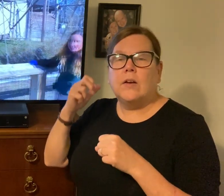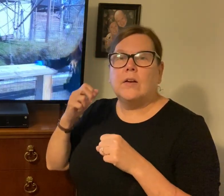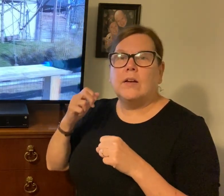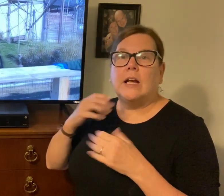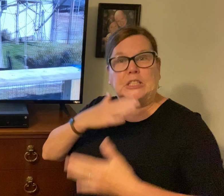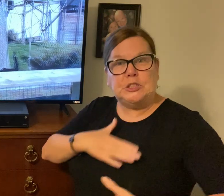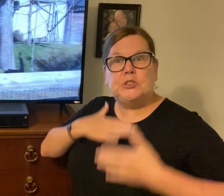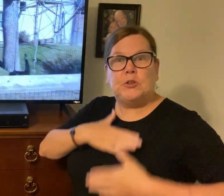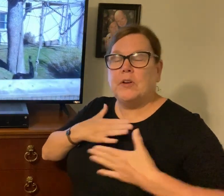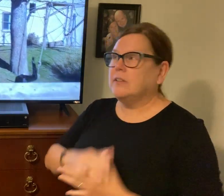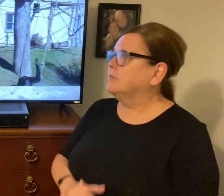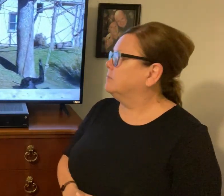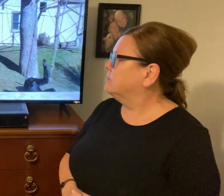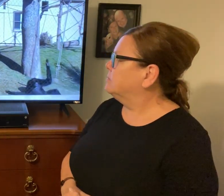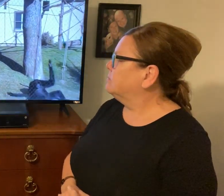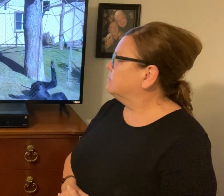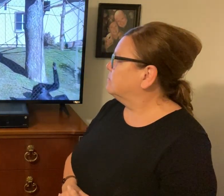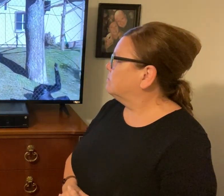enjoy!